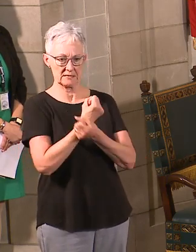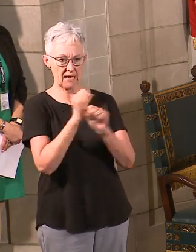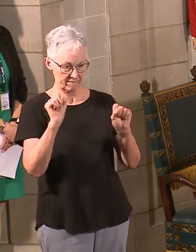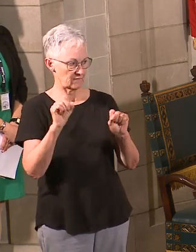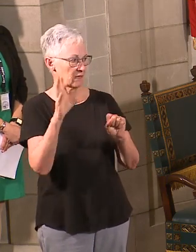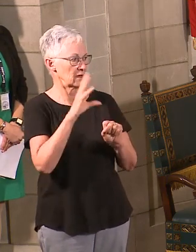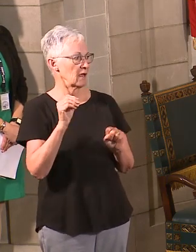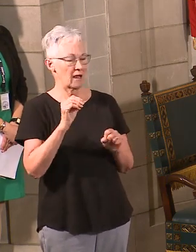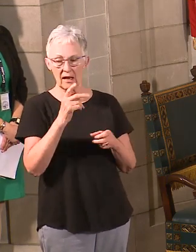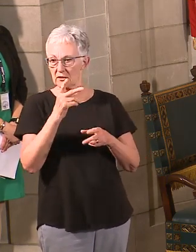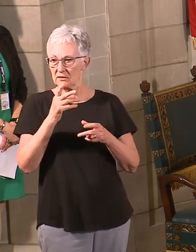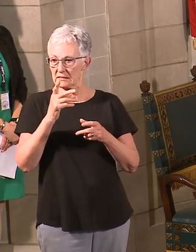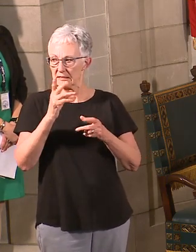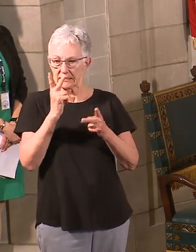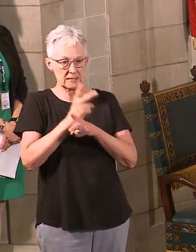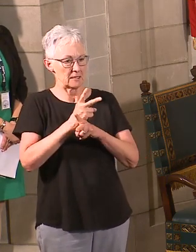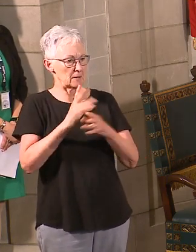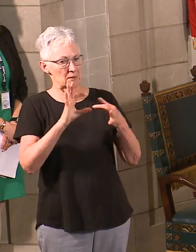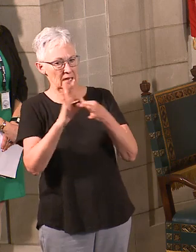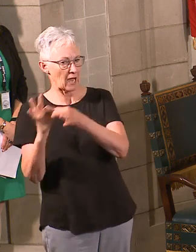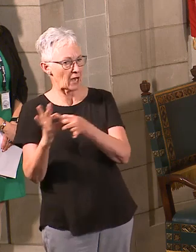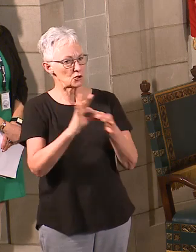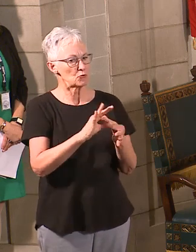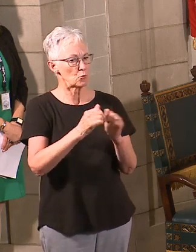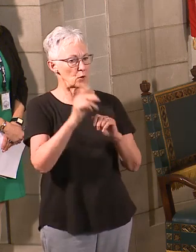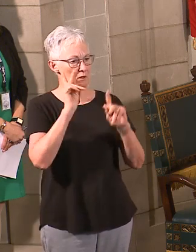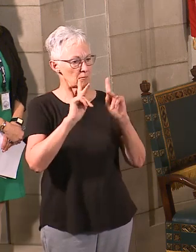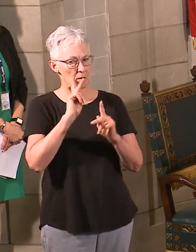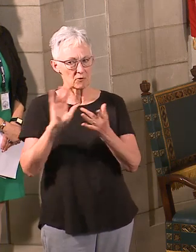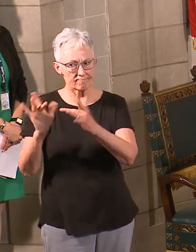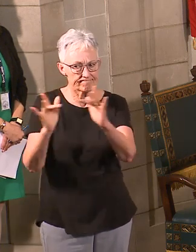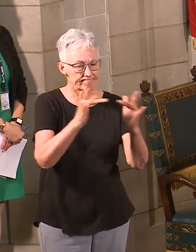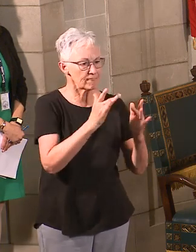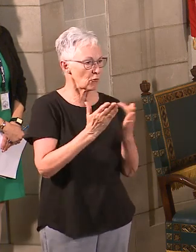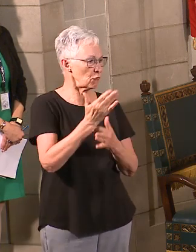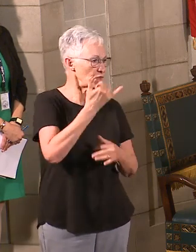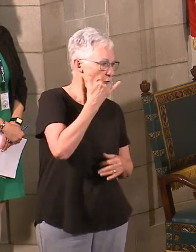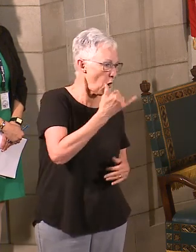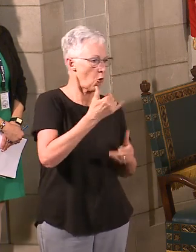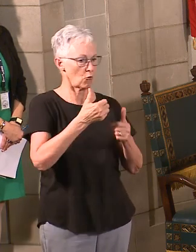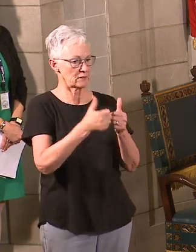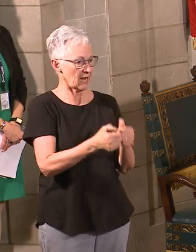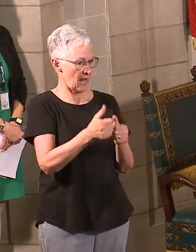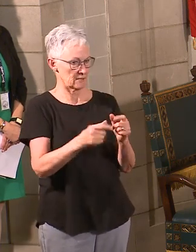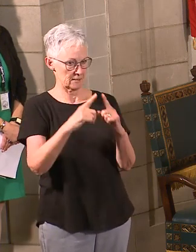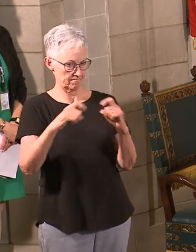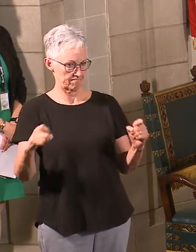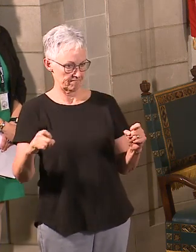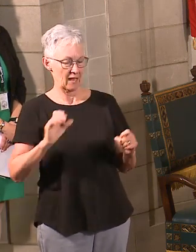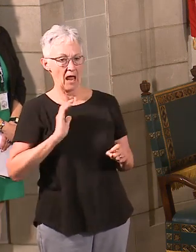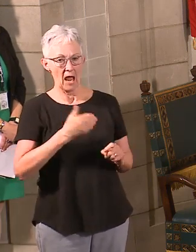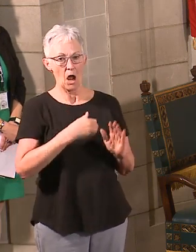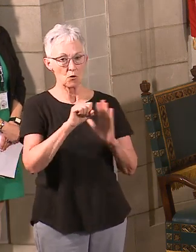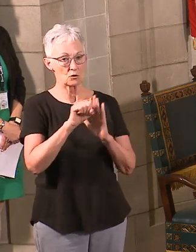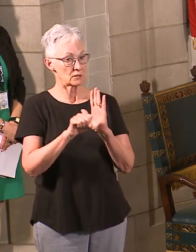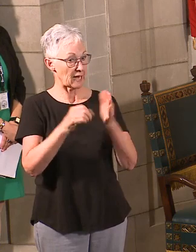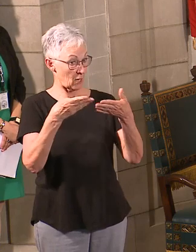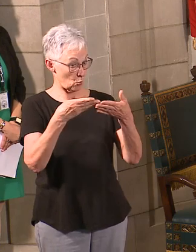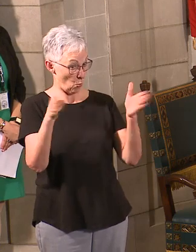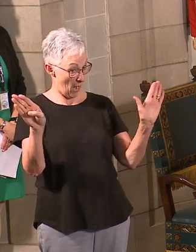spread of coronavirus here in our state. We have a statewide directed health measure. It includes